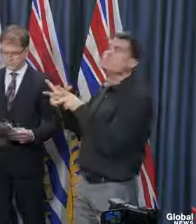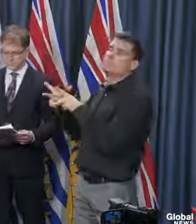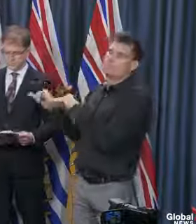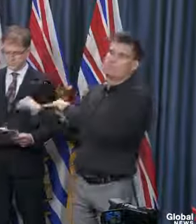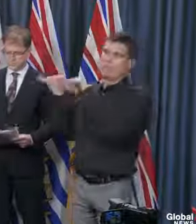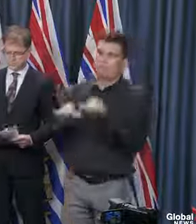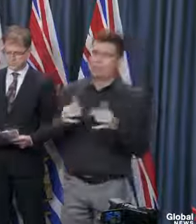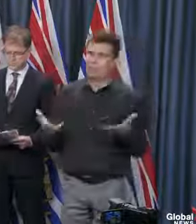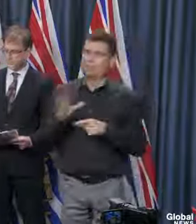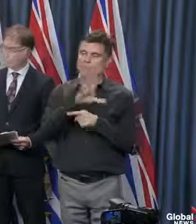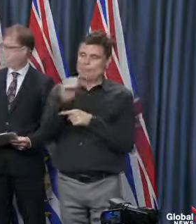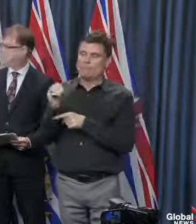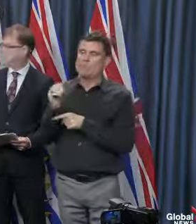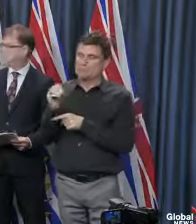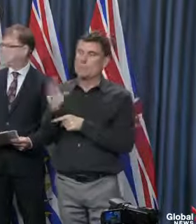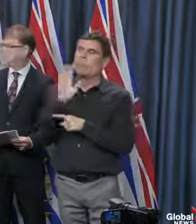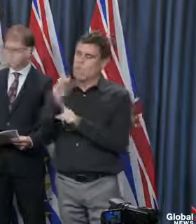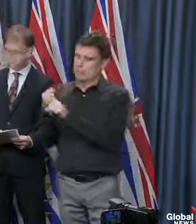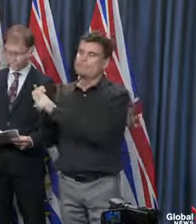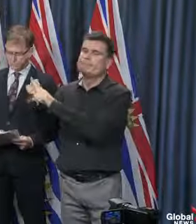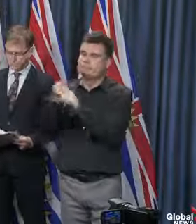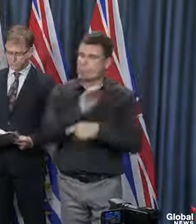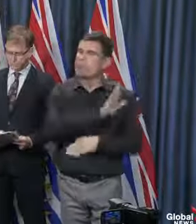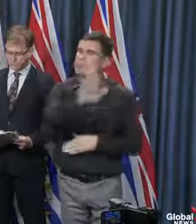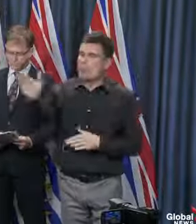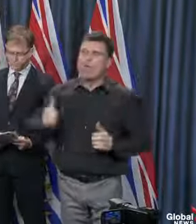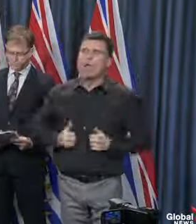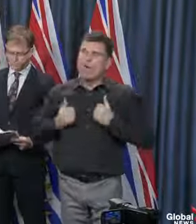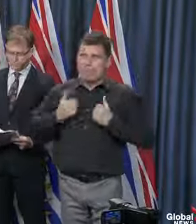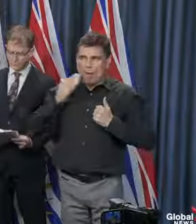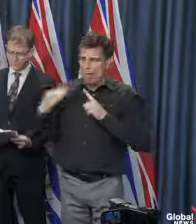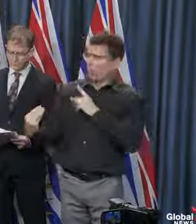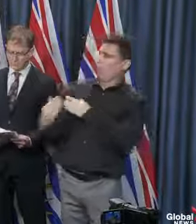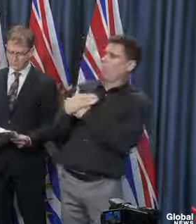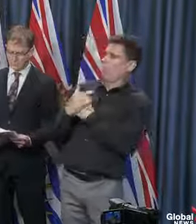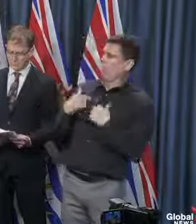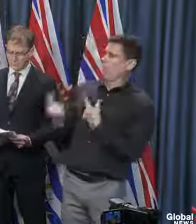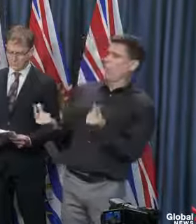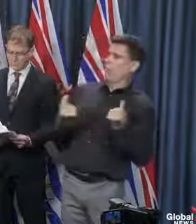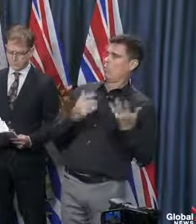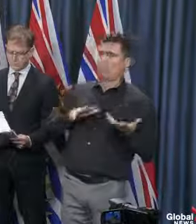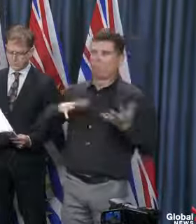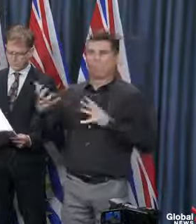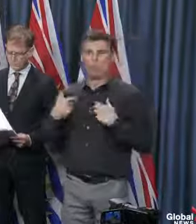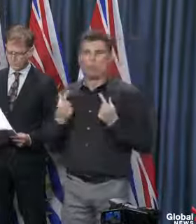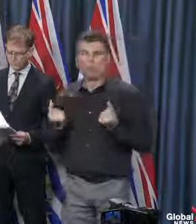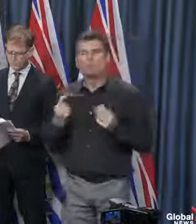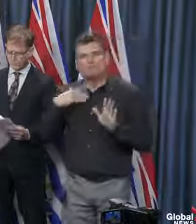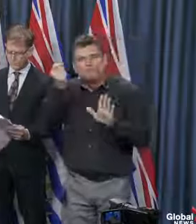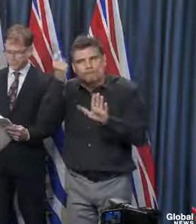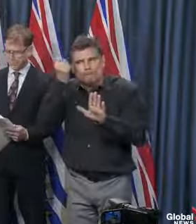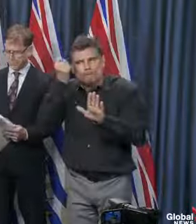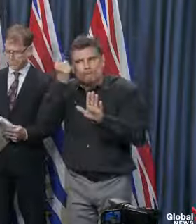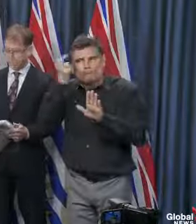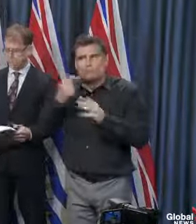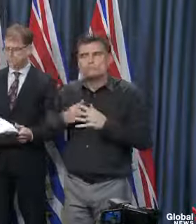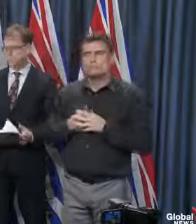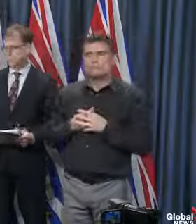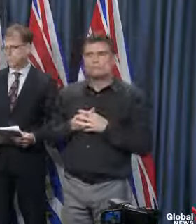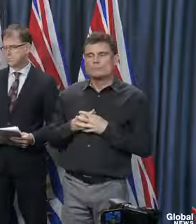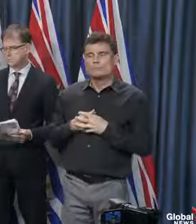But we have also seen that businesses are taking responsibility, municipalities, other agencies, and